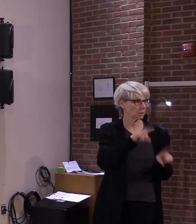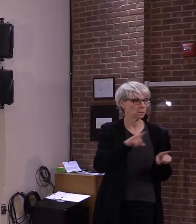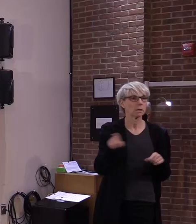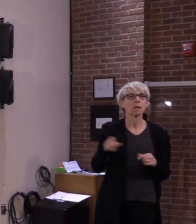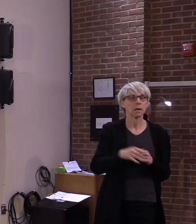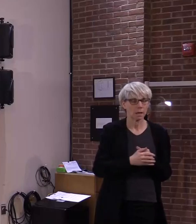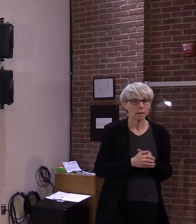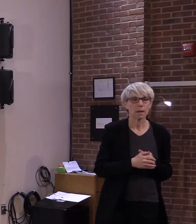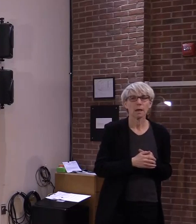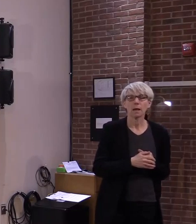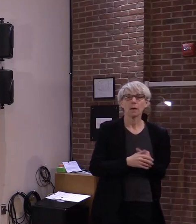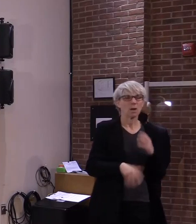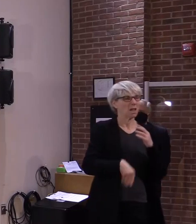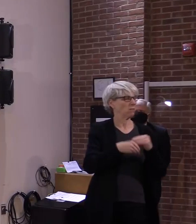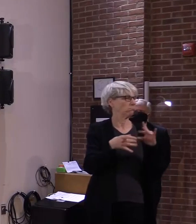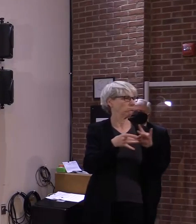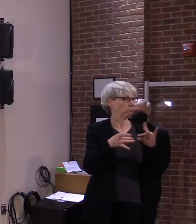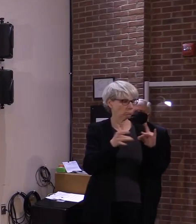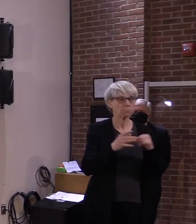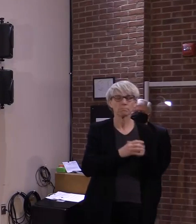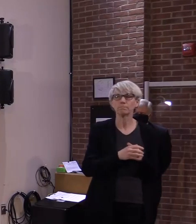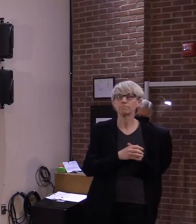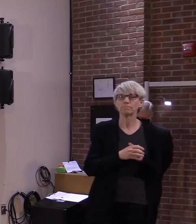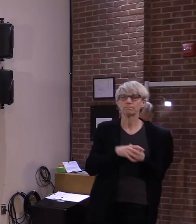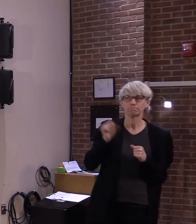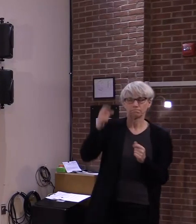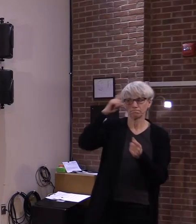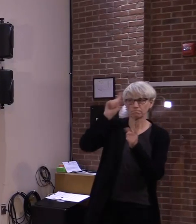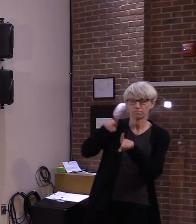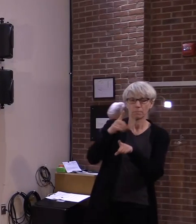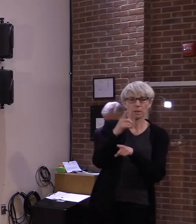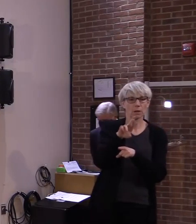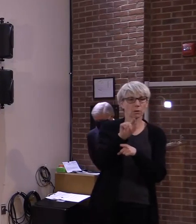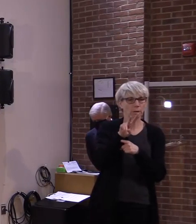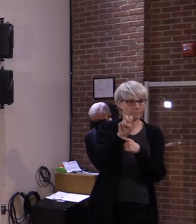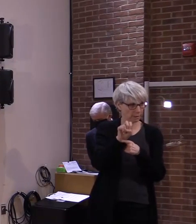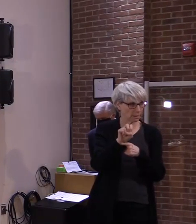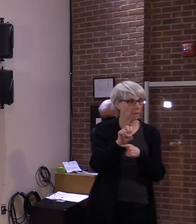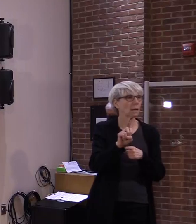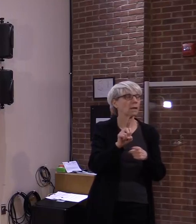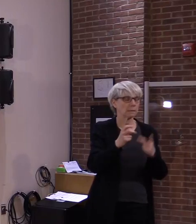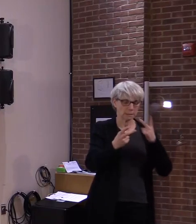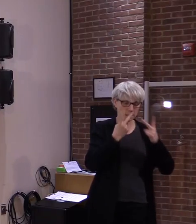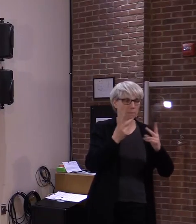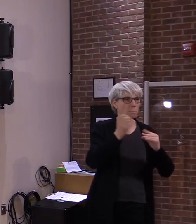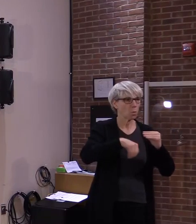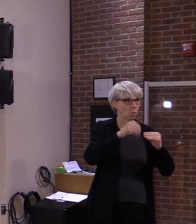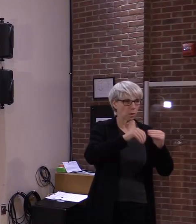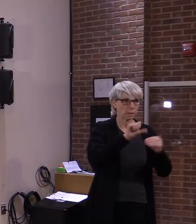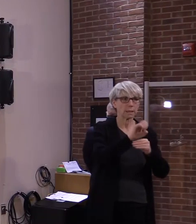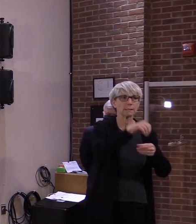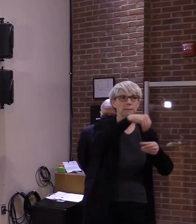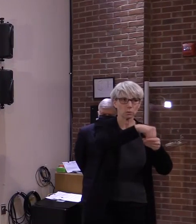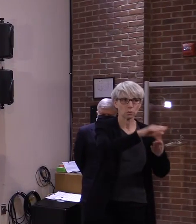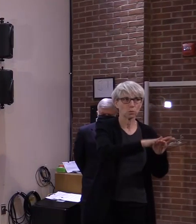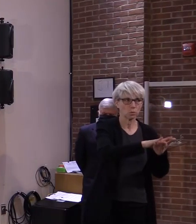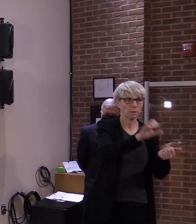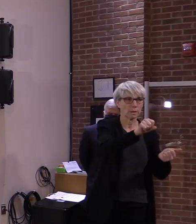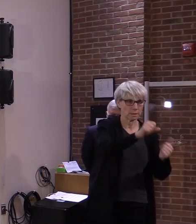Levine's comment, definitely more cases, and then, sort of the related impact